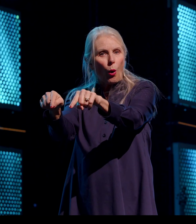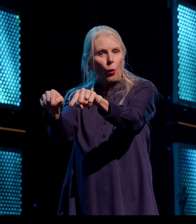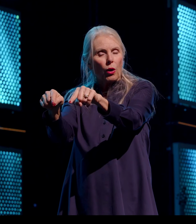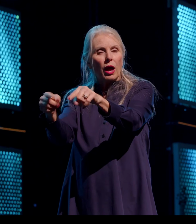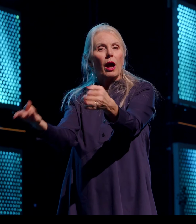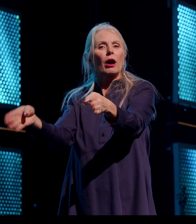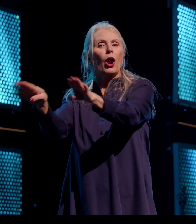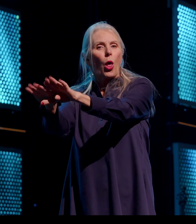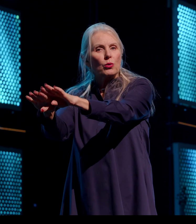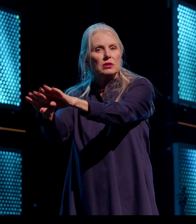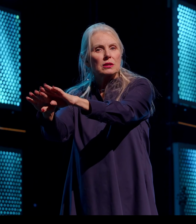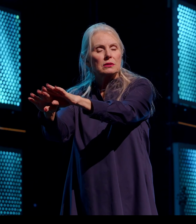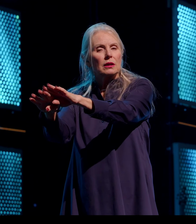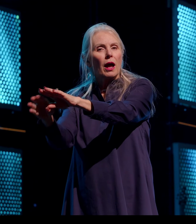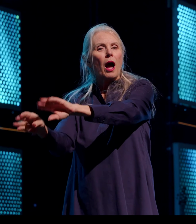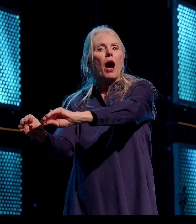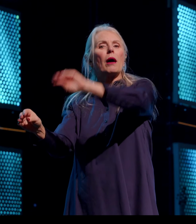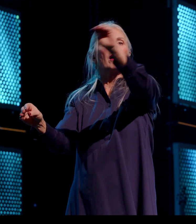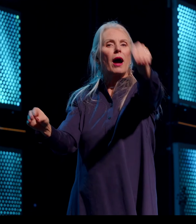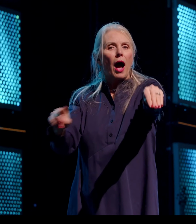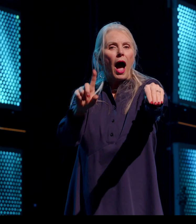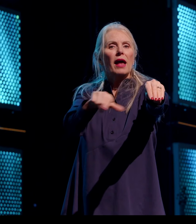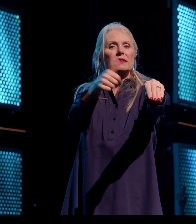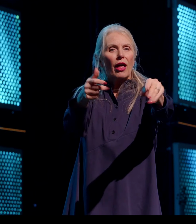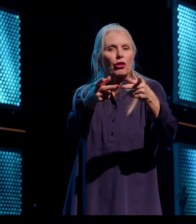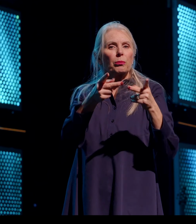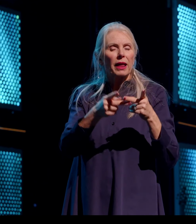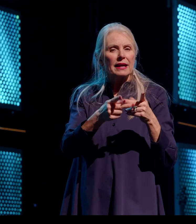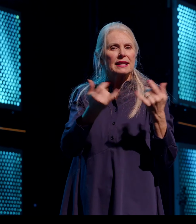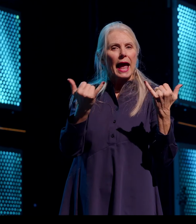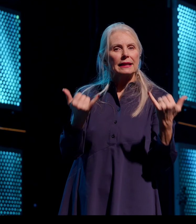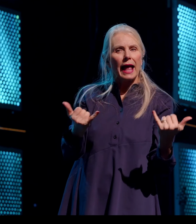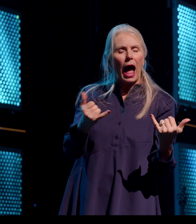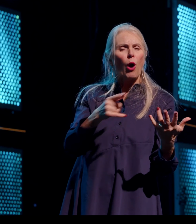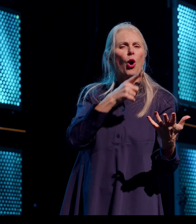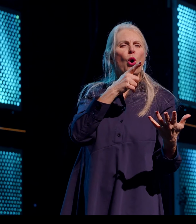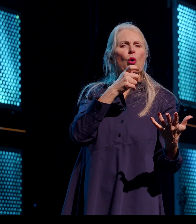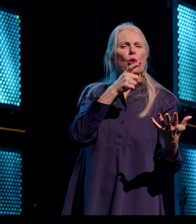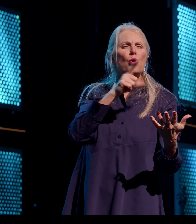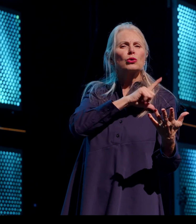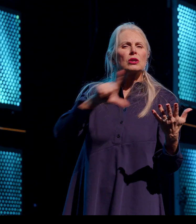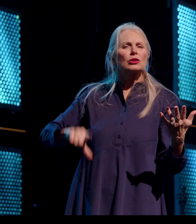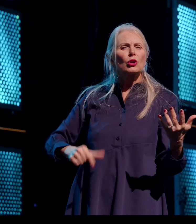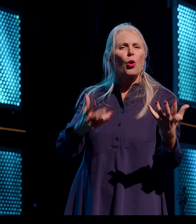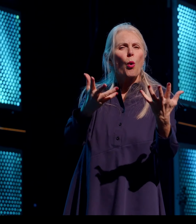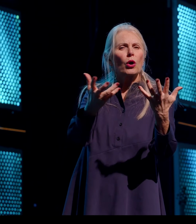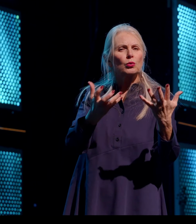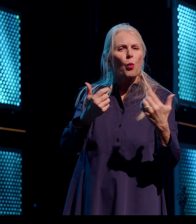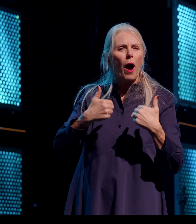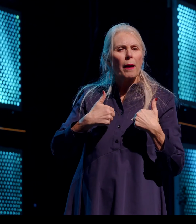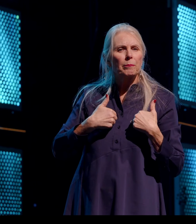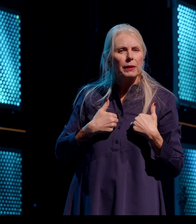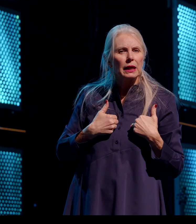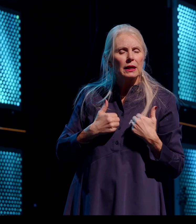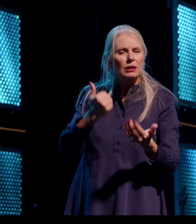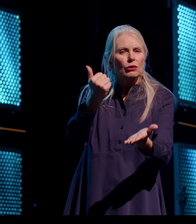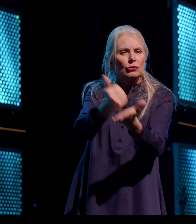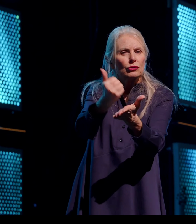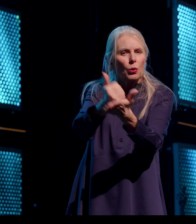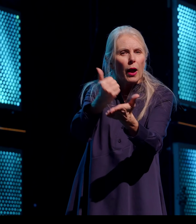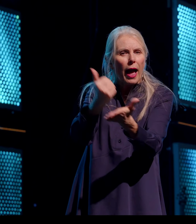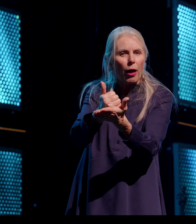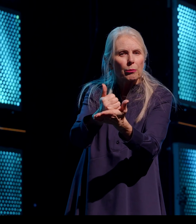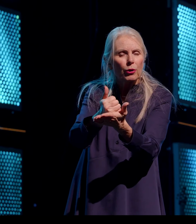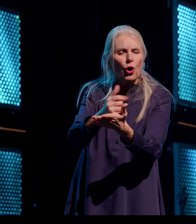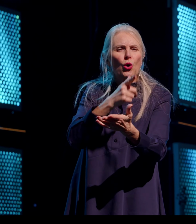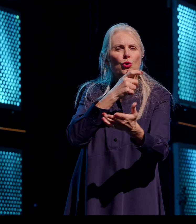going to bring you somewhere else. And now, to have the mindset of who is it that the Lord wants me to help fulfill a purpose? Who's ready to receive the Lord? Those